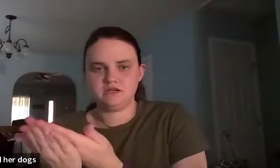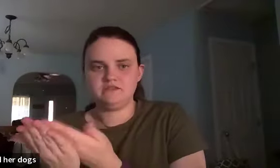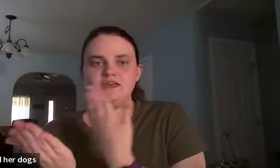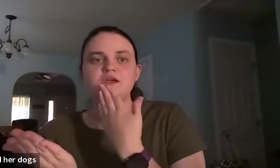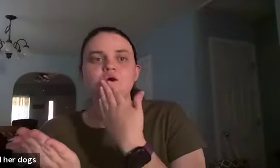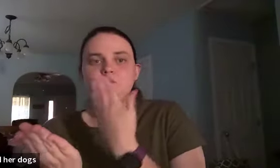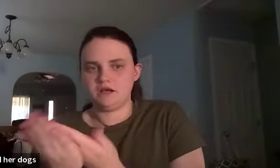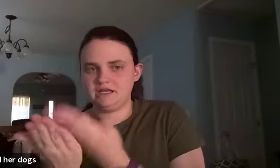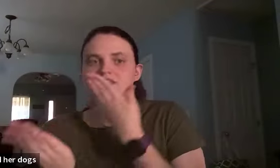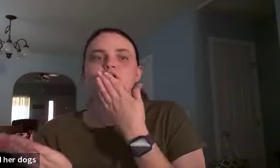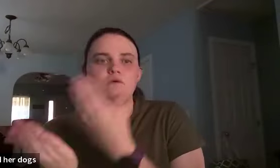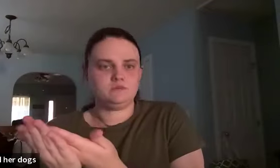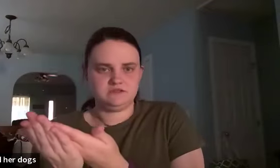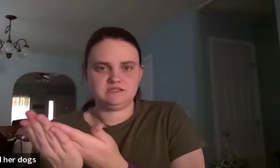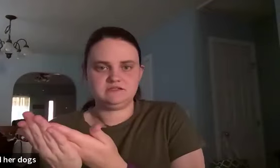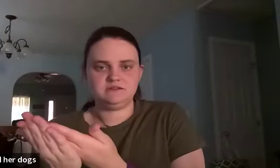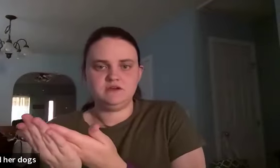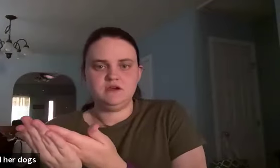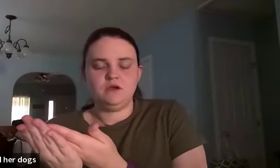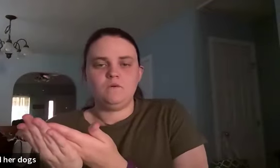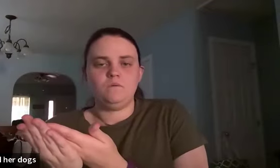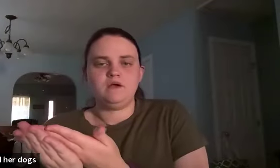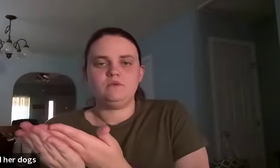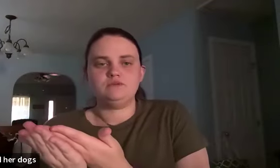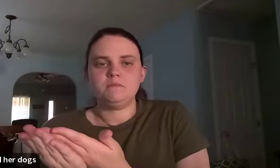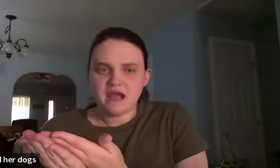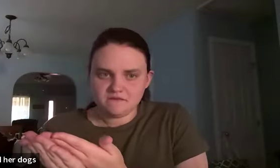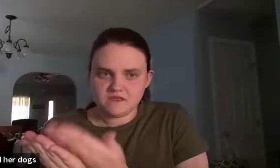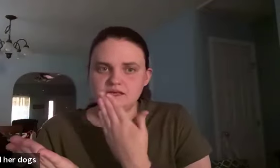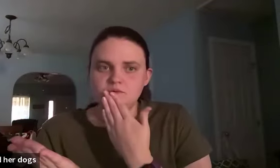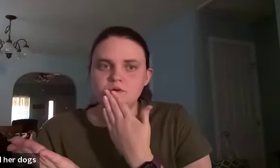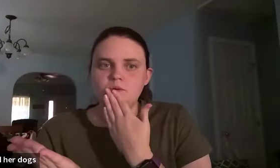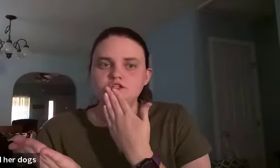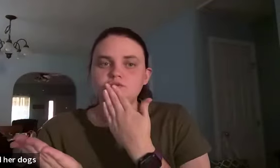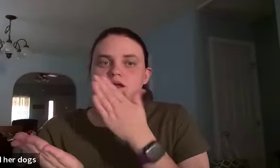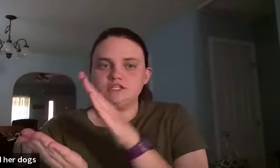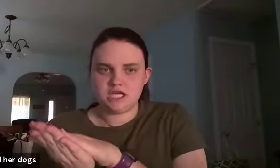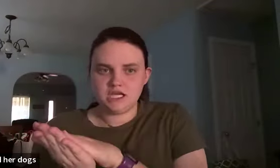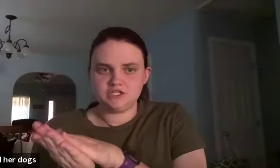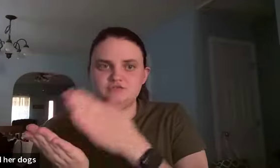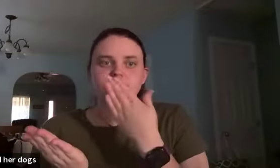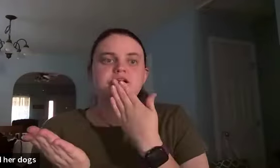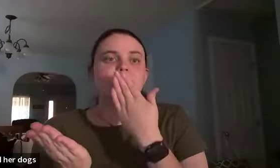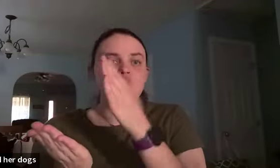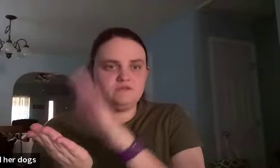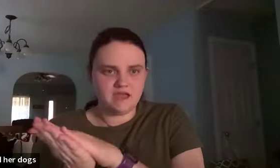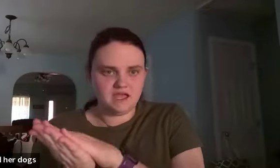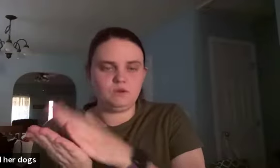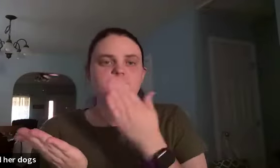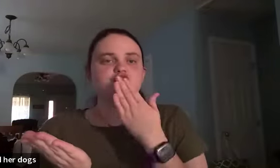good thing. We're going to keep going with this. When we do a bad thing, we want to make a change. We're going to move the hand. We want